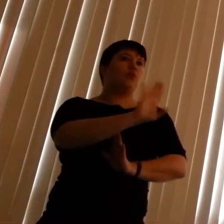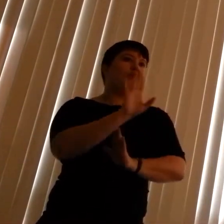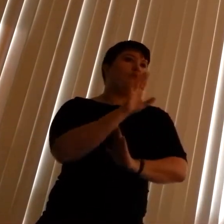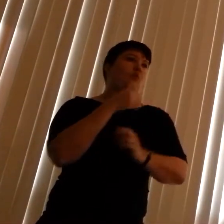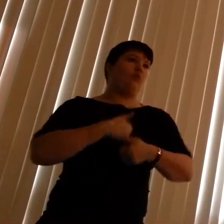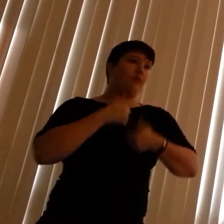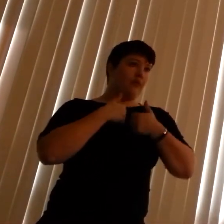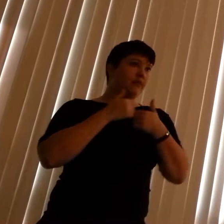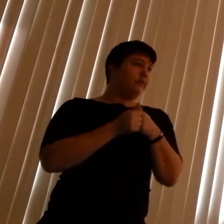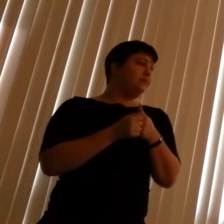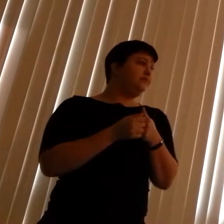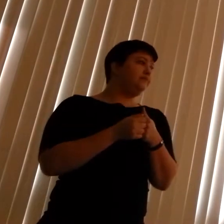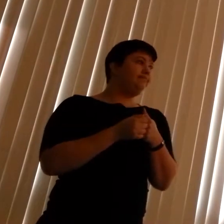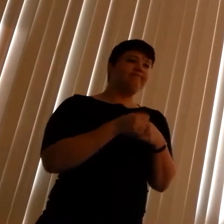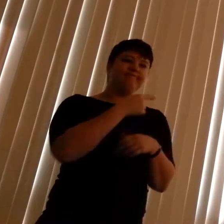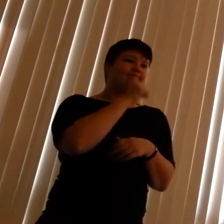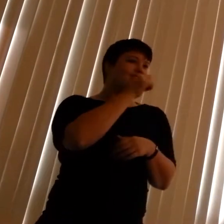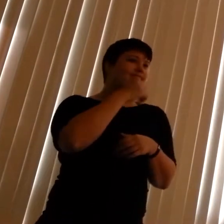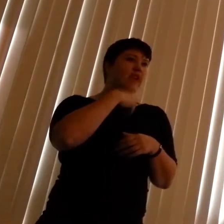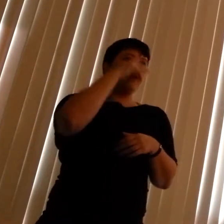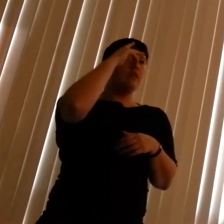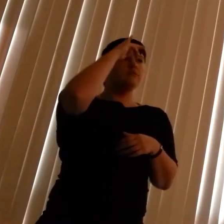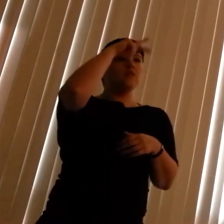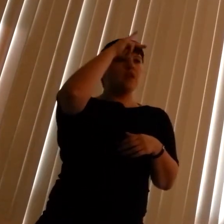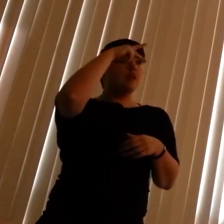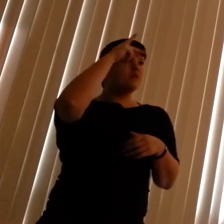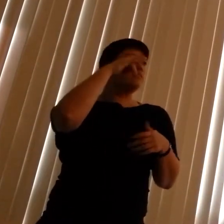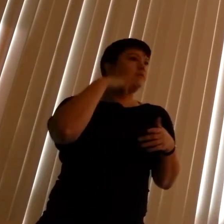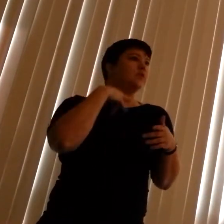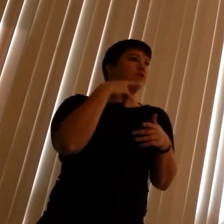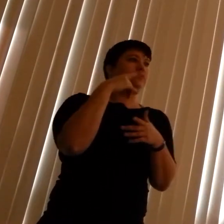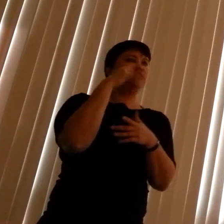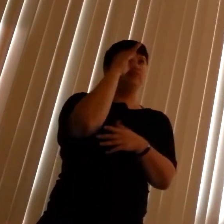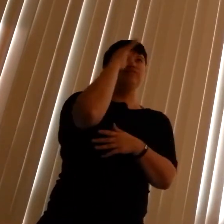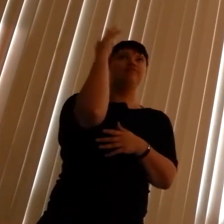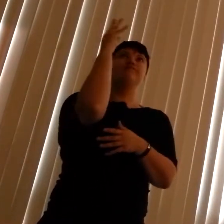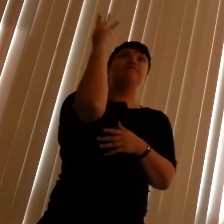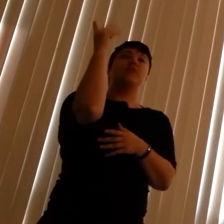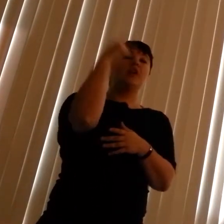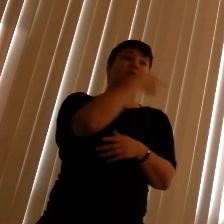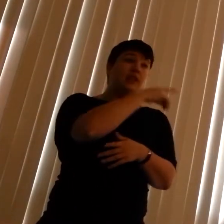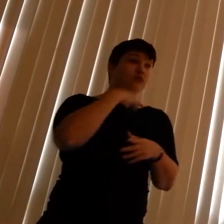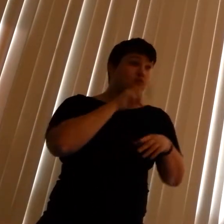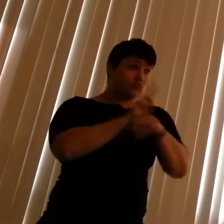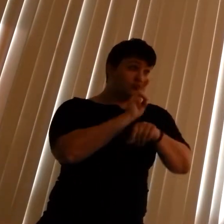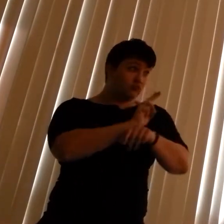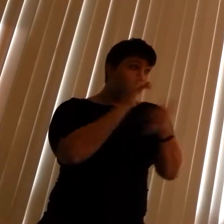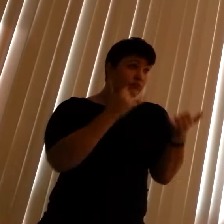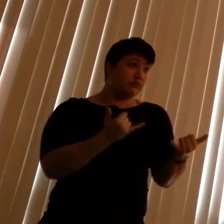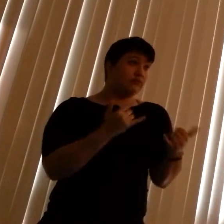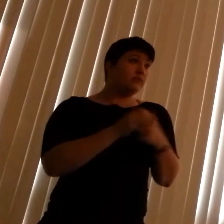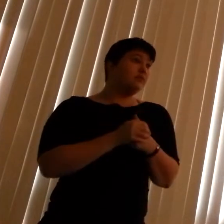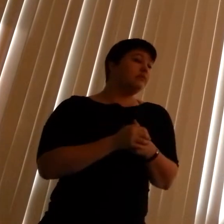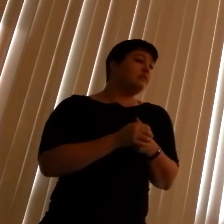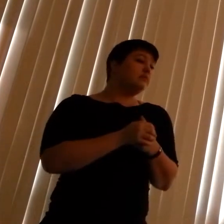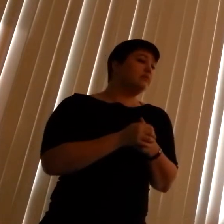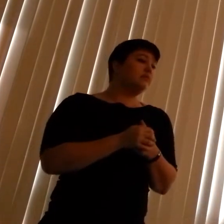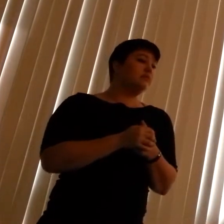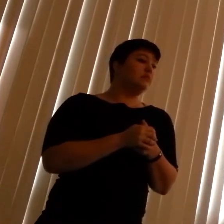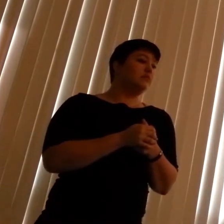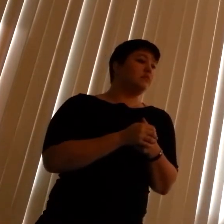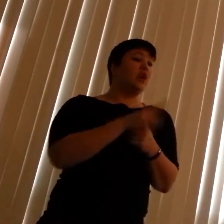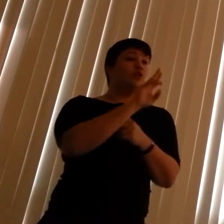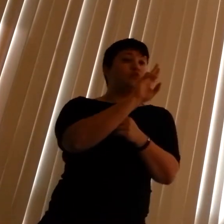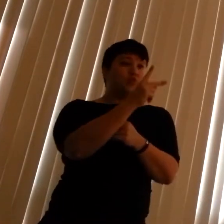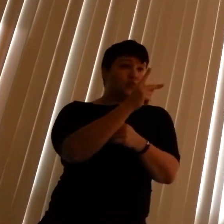This isn't a philosopher's fiction. These are used on the ground in the United